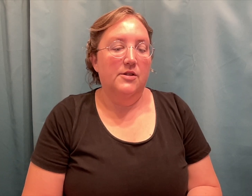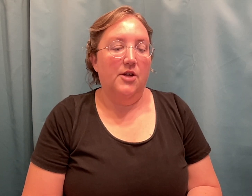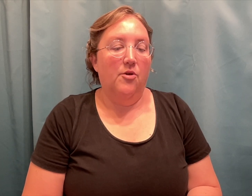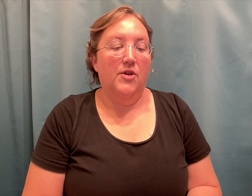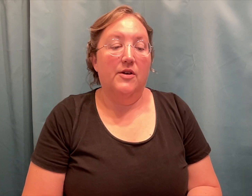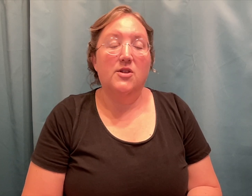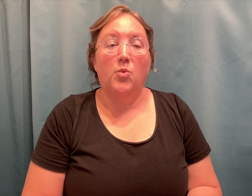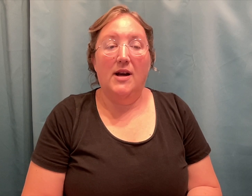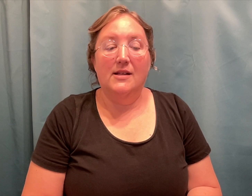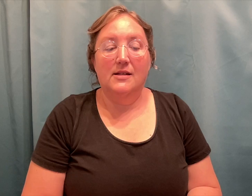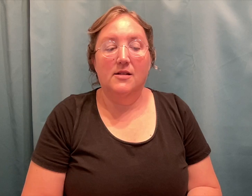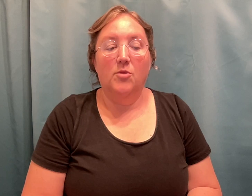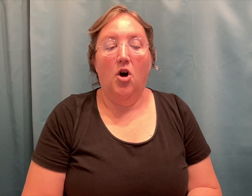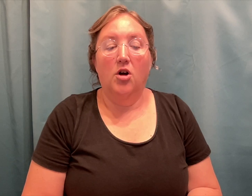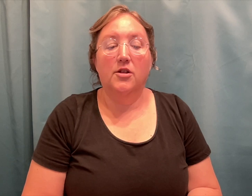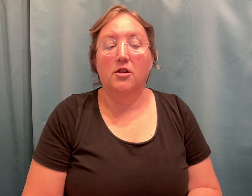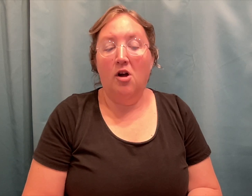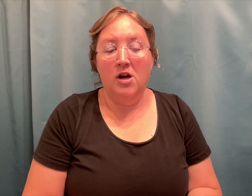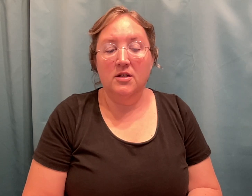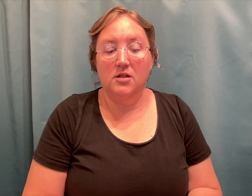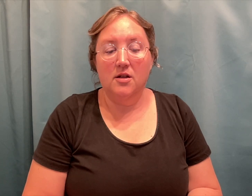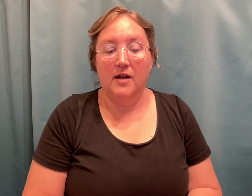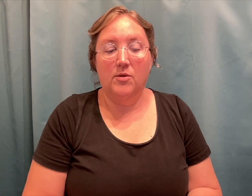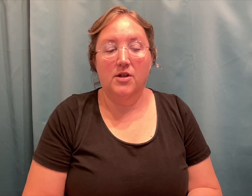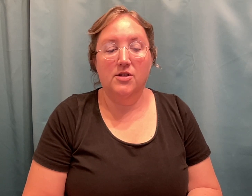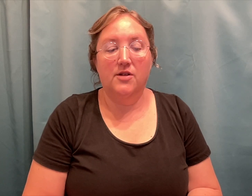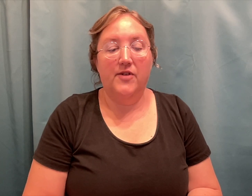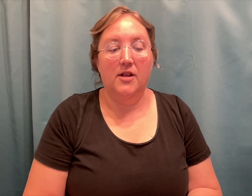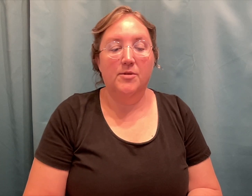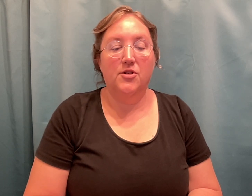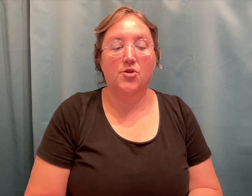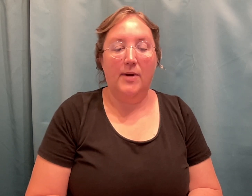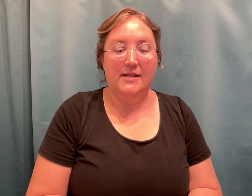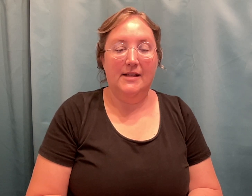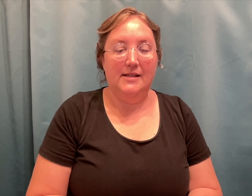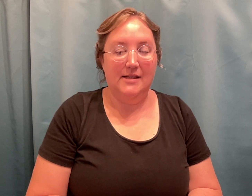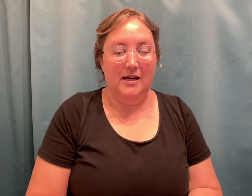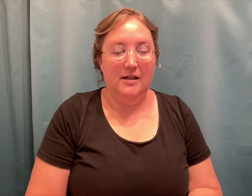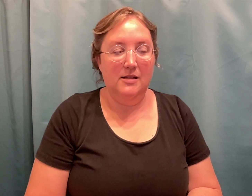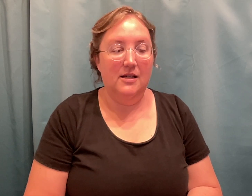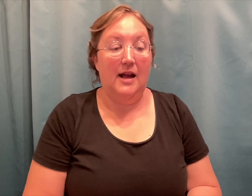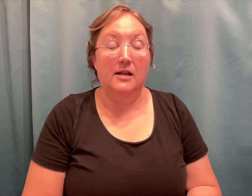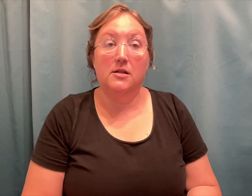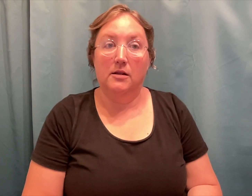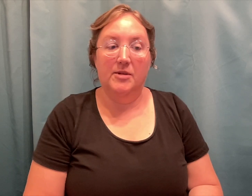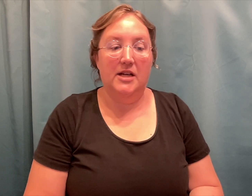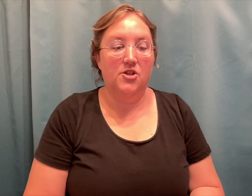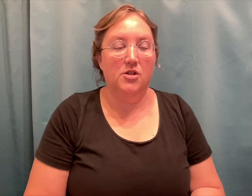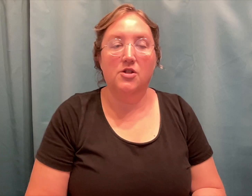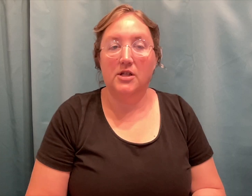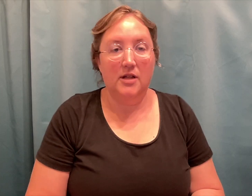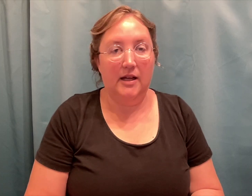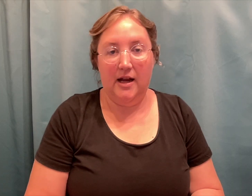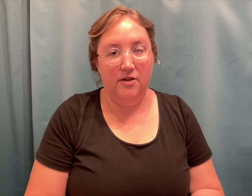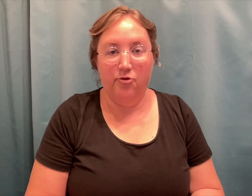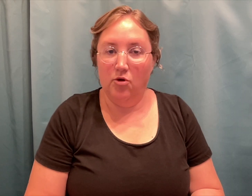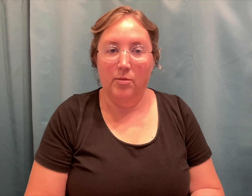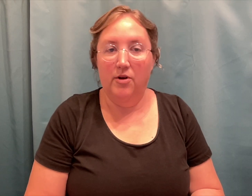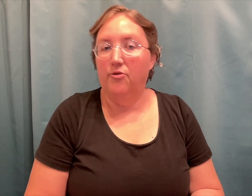So there is a writing system called Gloss that was developed to translate signs. It has limitations, just like any form of